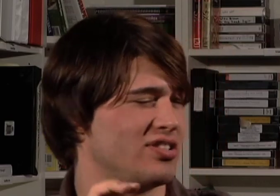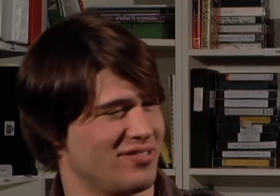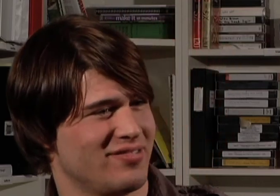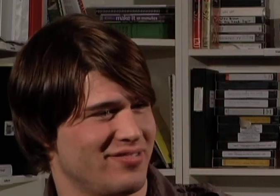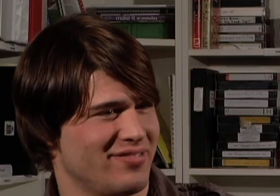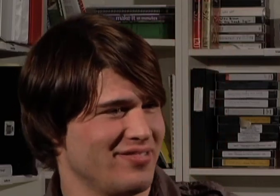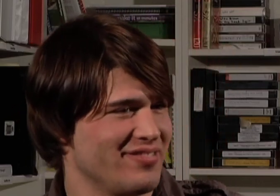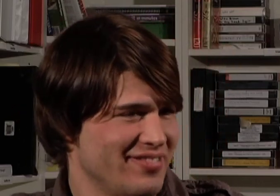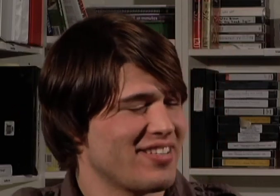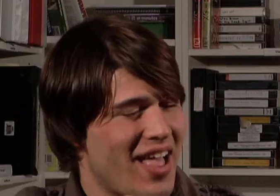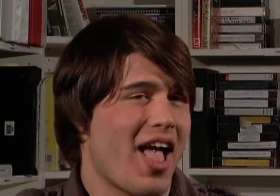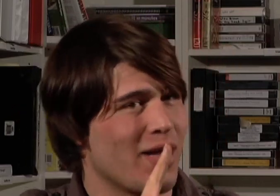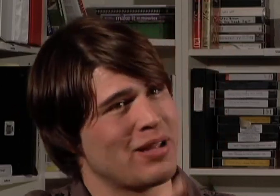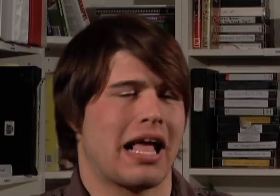There's a lot of misconceptions.